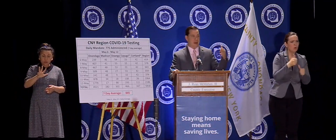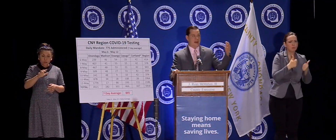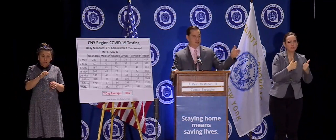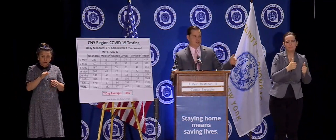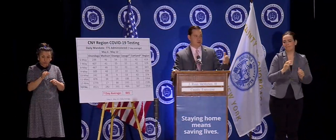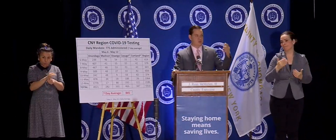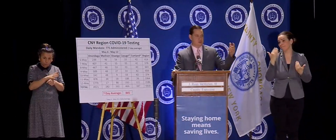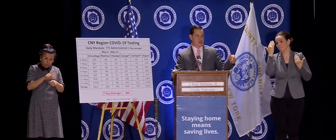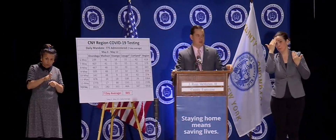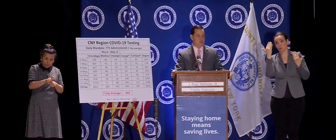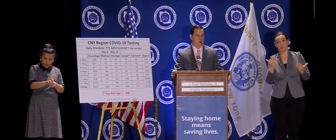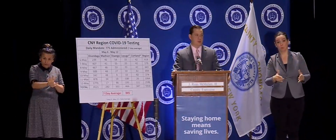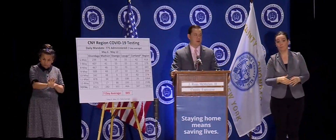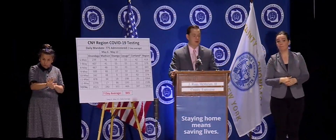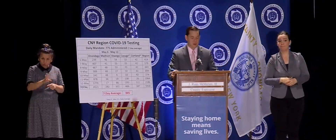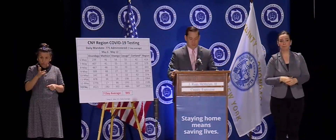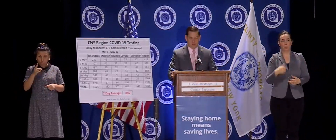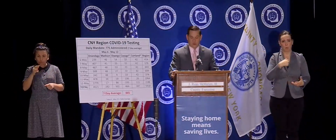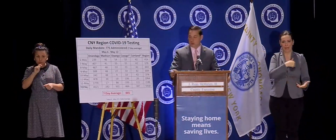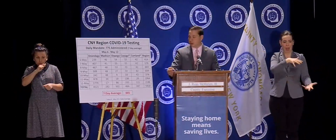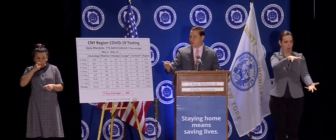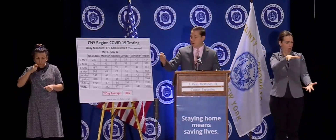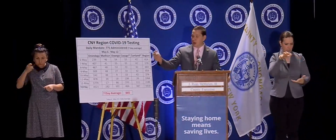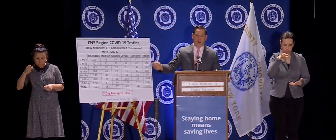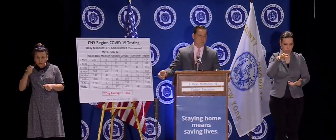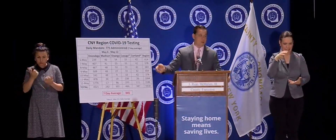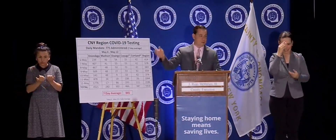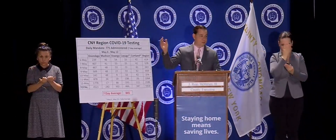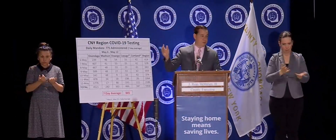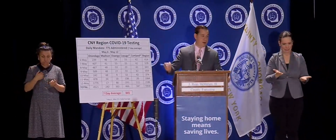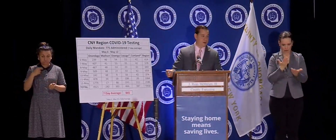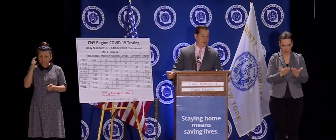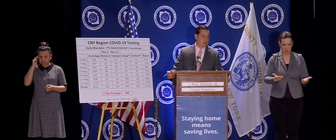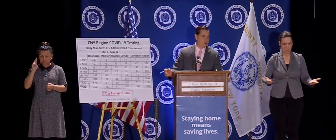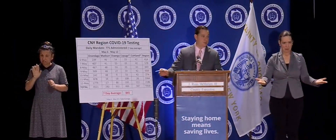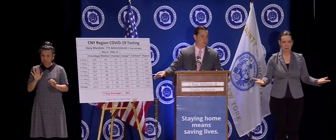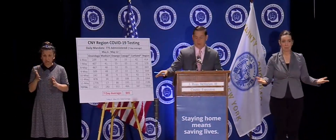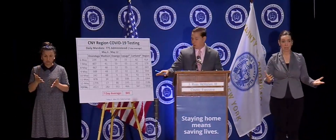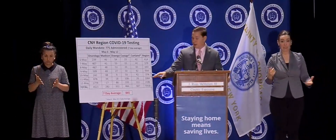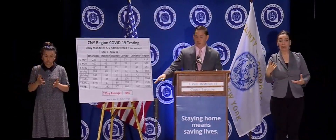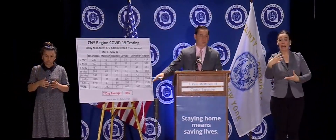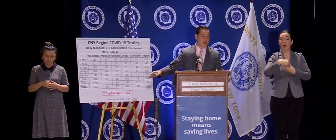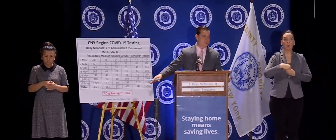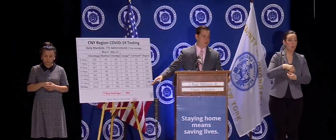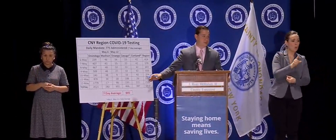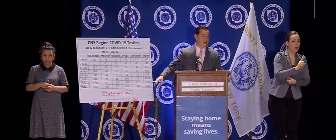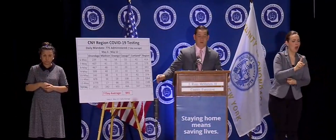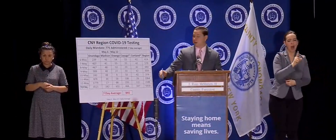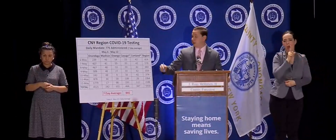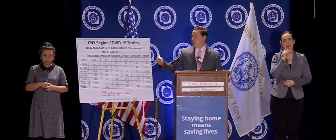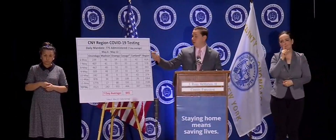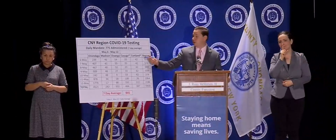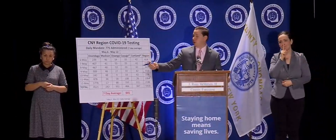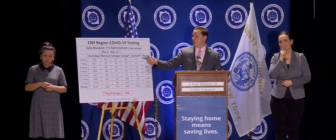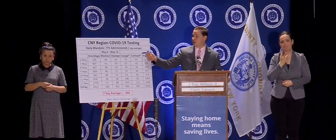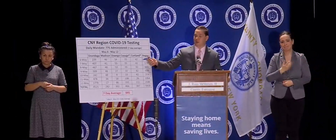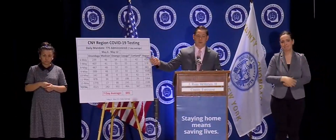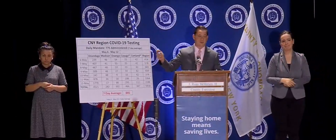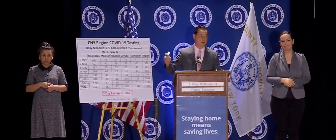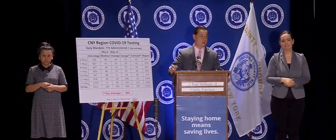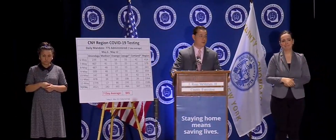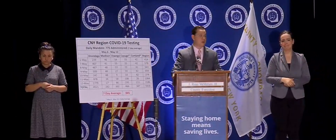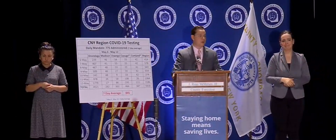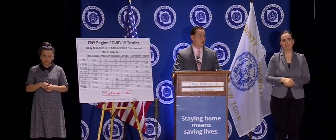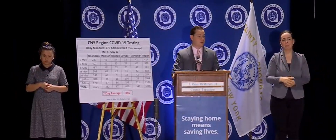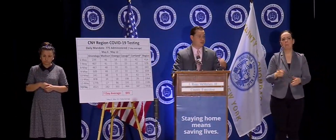got a batch from the state health department, but those aren't even in our numbers, right? Our last 2 days, right? They might have showed up in some of